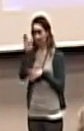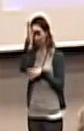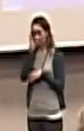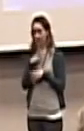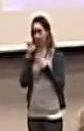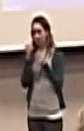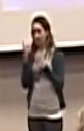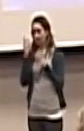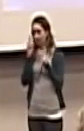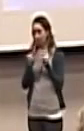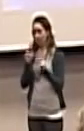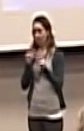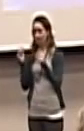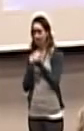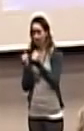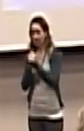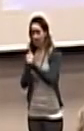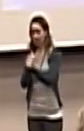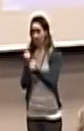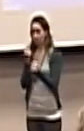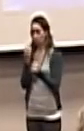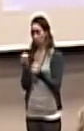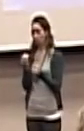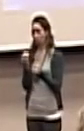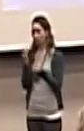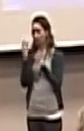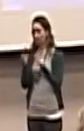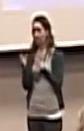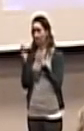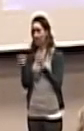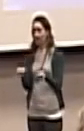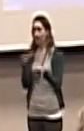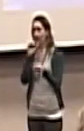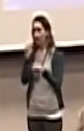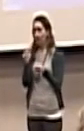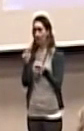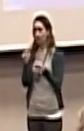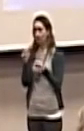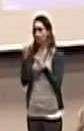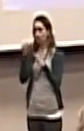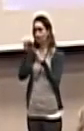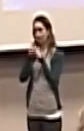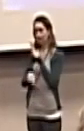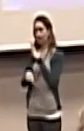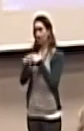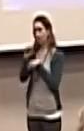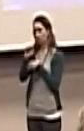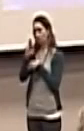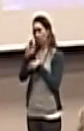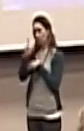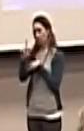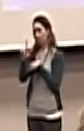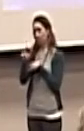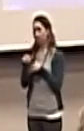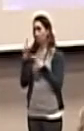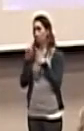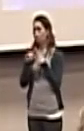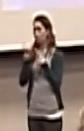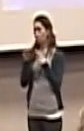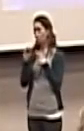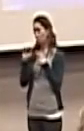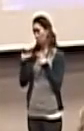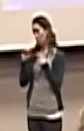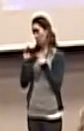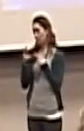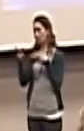were chasing him, and so he chose not to strike down the Lord's anointed, King Saul. To Jonah, he was the ruler